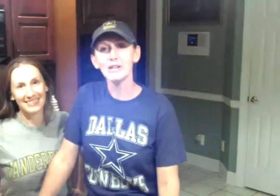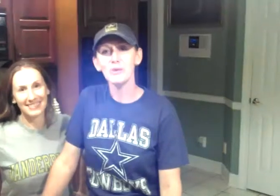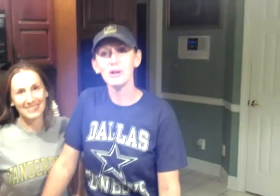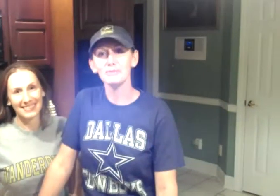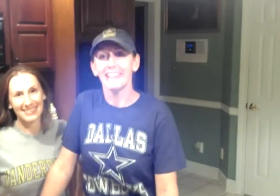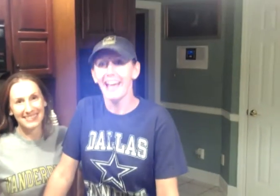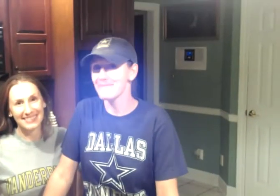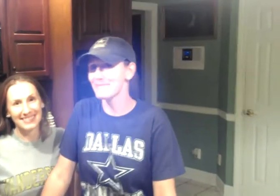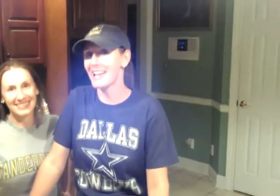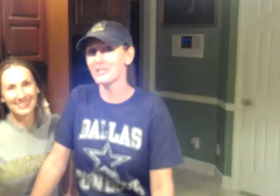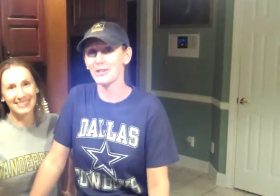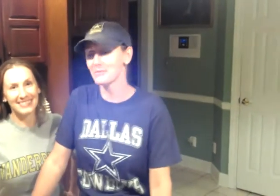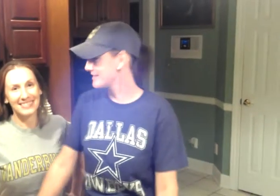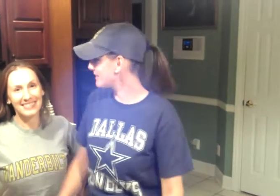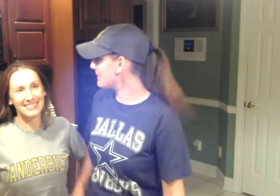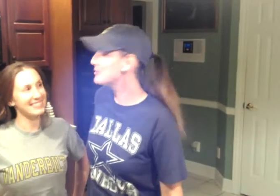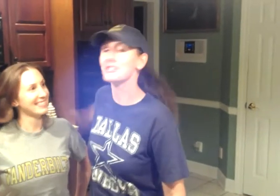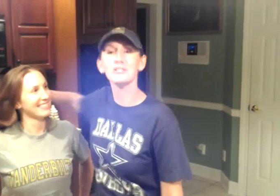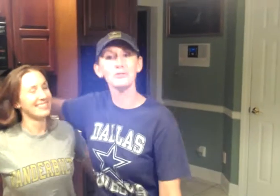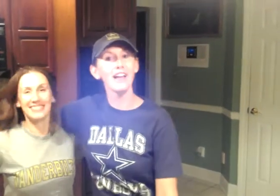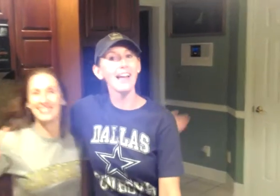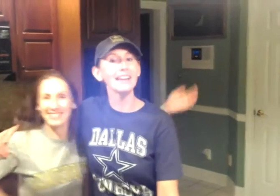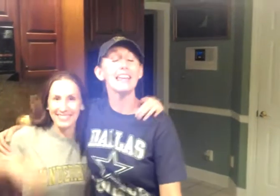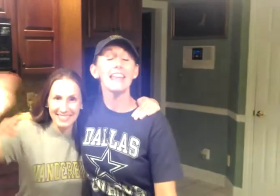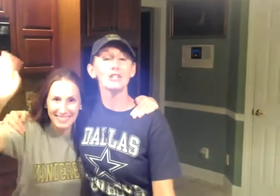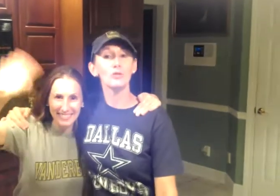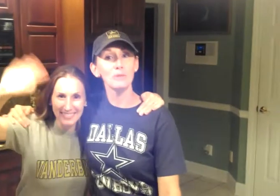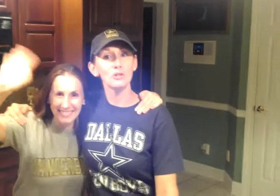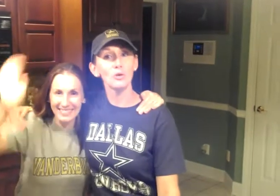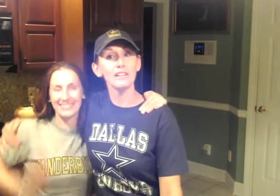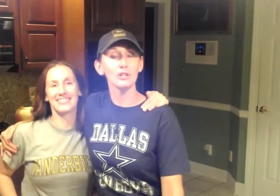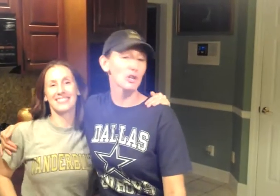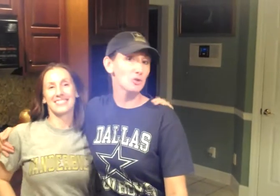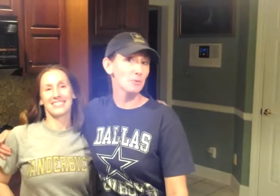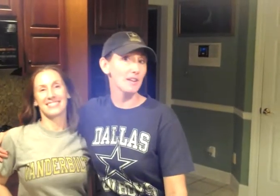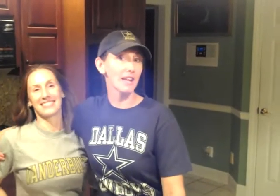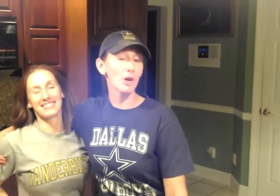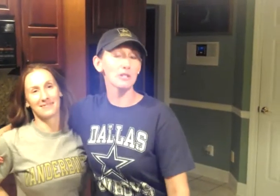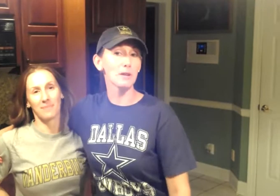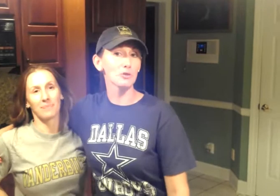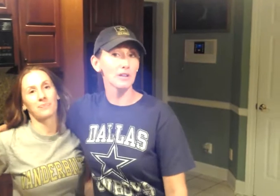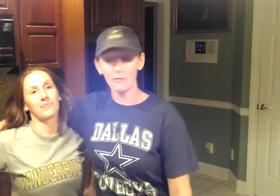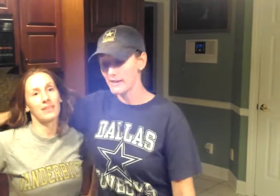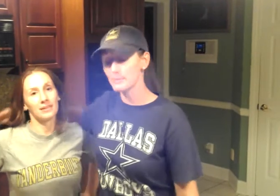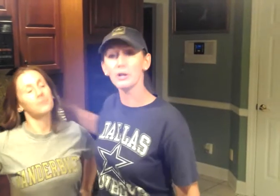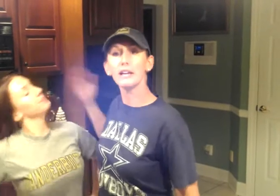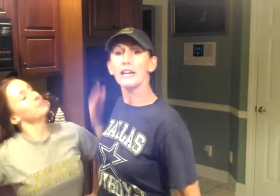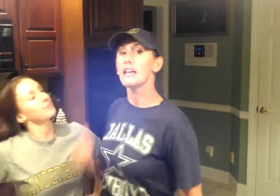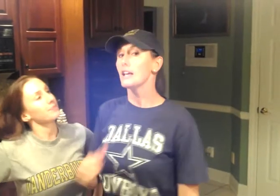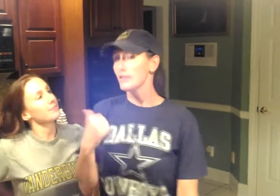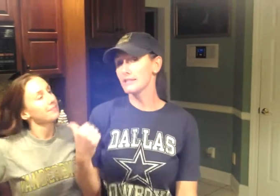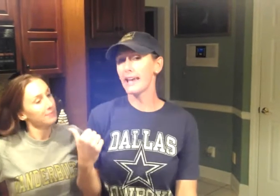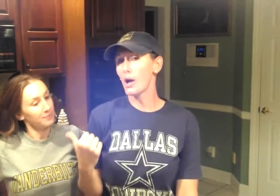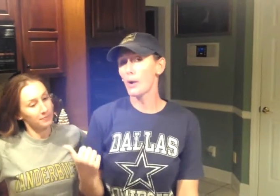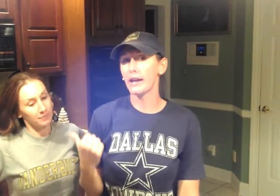Hey guys, welcome to Appalachia's Homestead. My little sister tonight is going to be joining us on a YouTube video and special thing on Facebook. This gal right